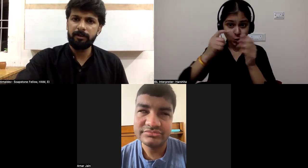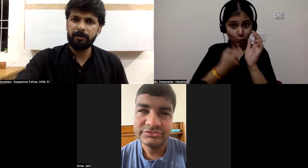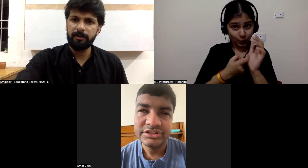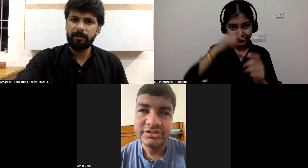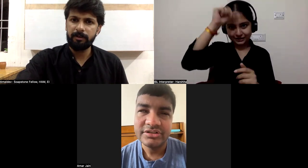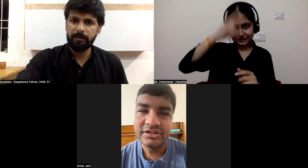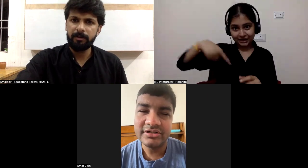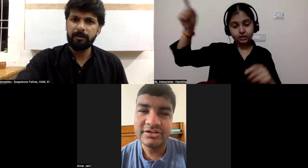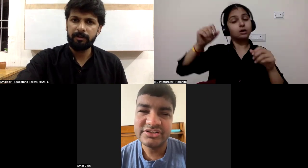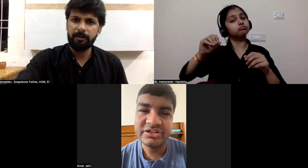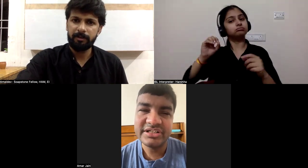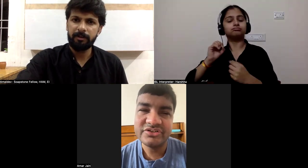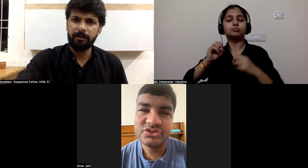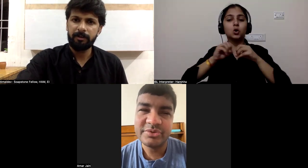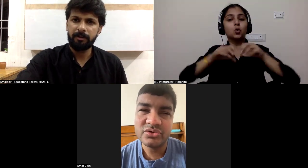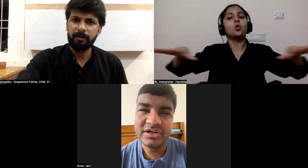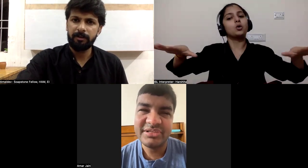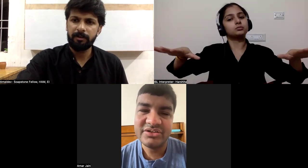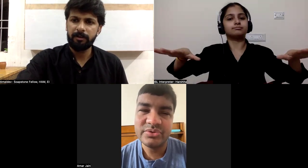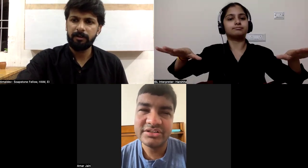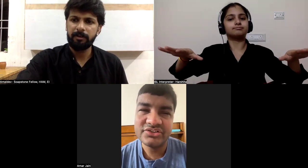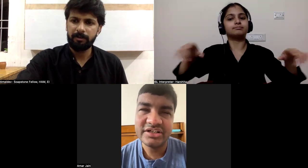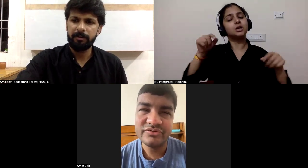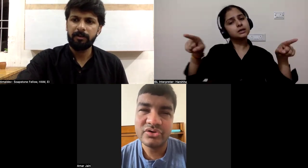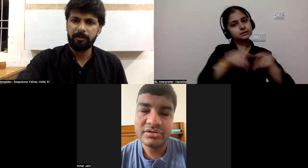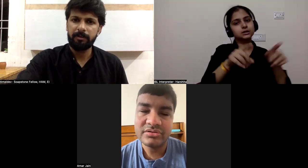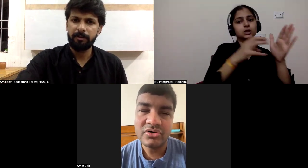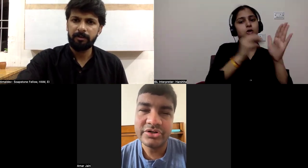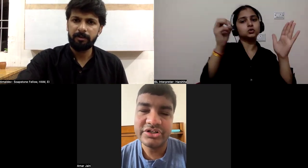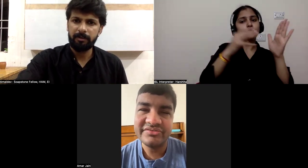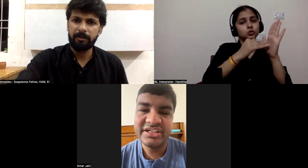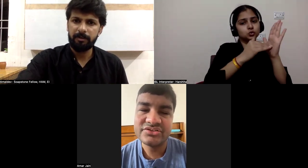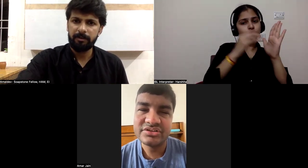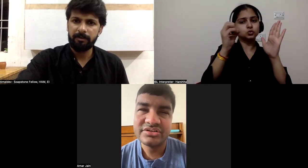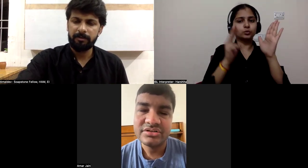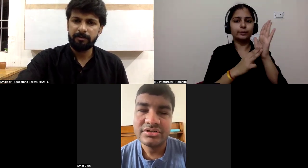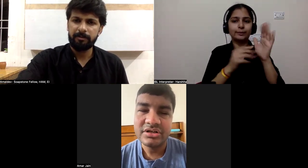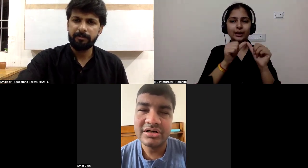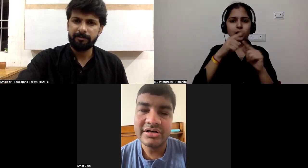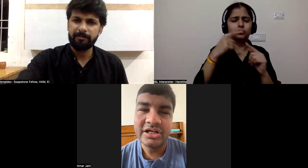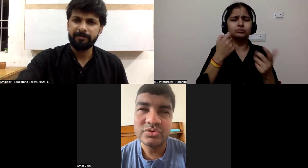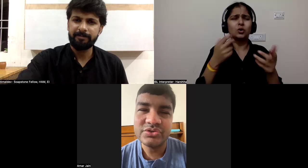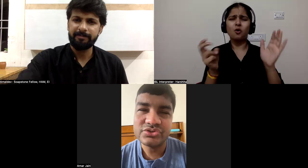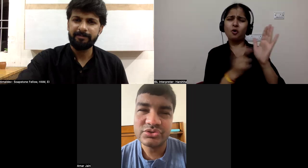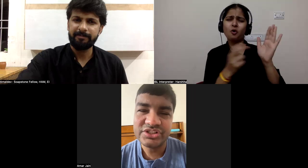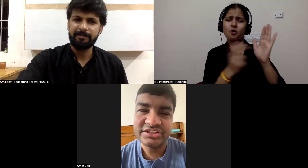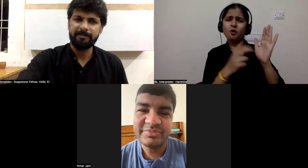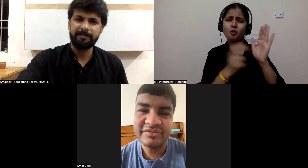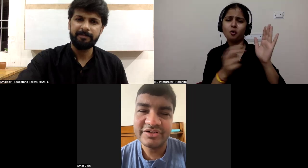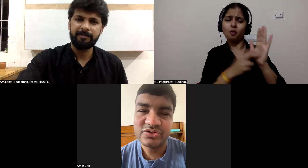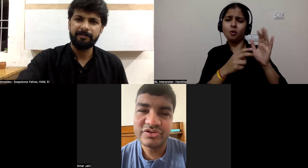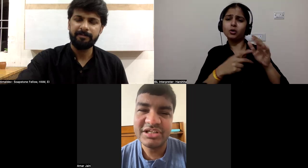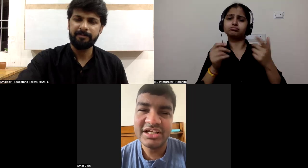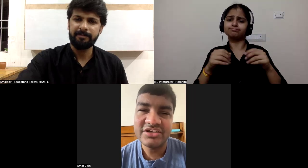feature. Similarly, with Zomato, I've been doing this that for order deliveries, allow the user to set